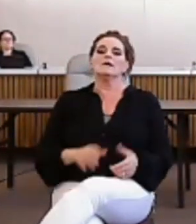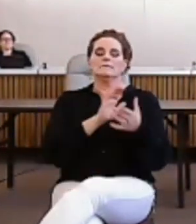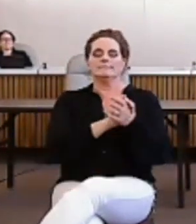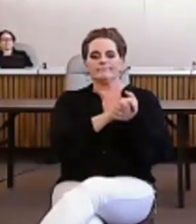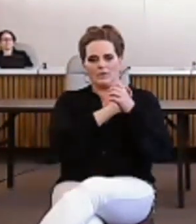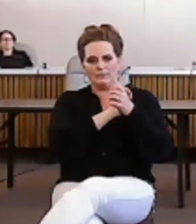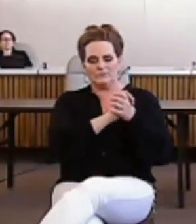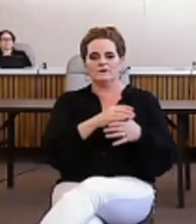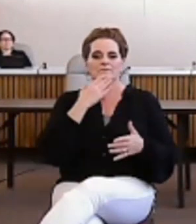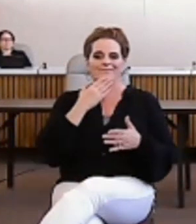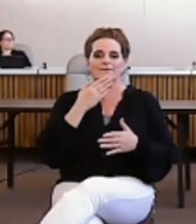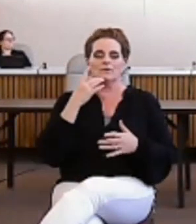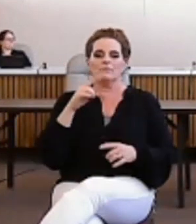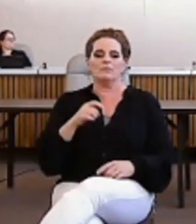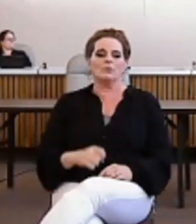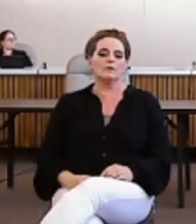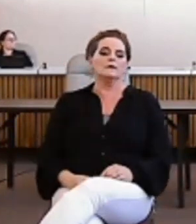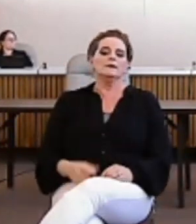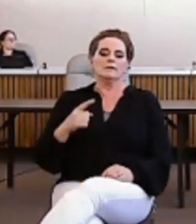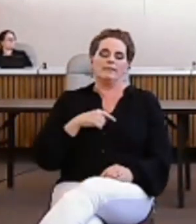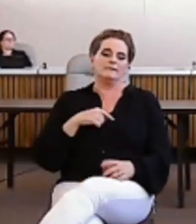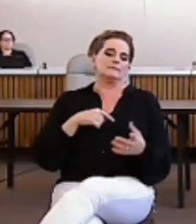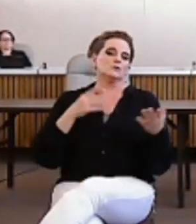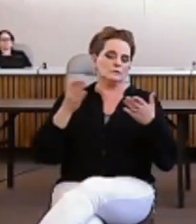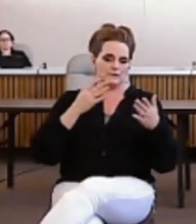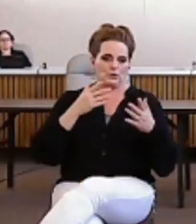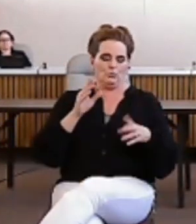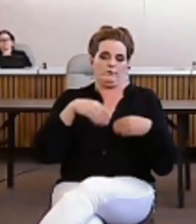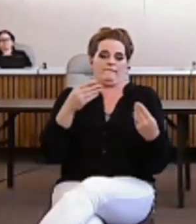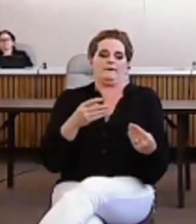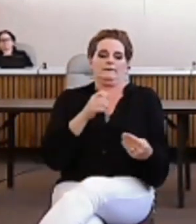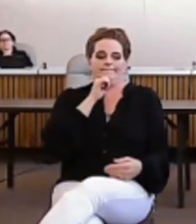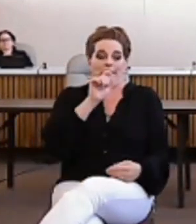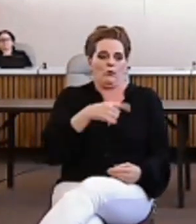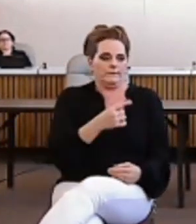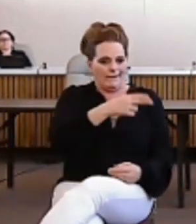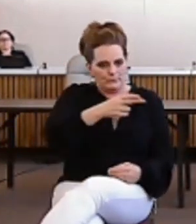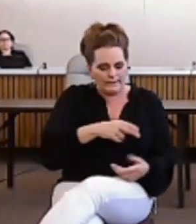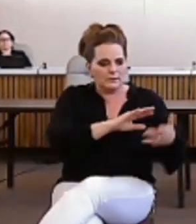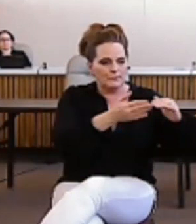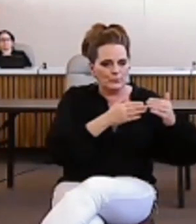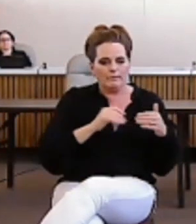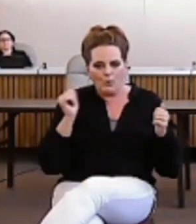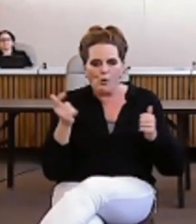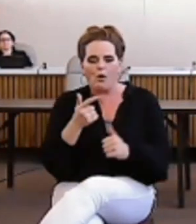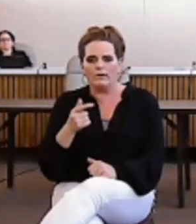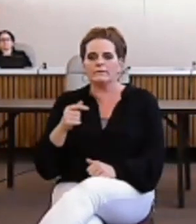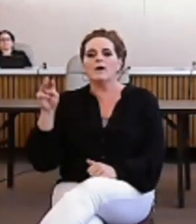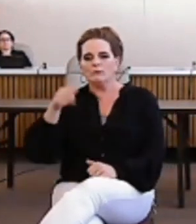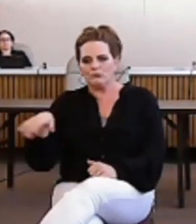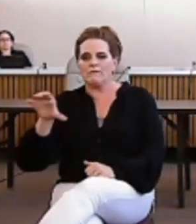Congratulations, and we thank you for this added service that you're going to provide not just to the Henrietta community, but all of Monroe County. We think